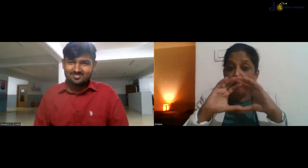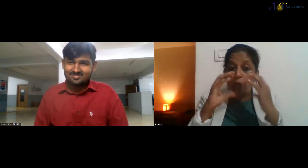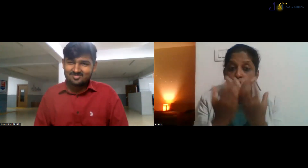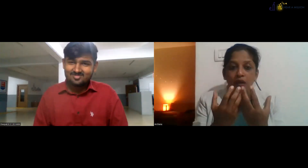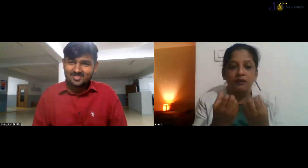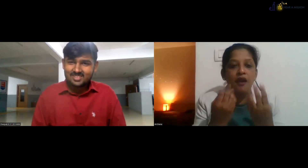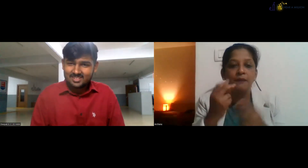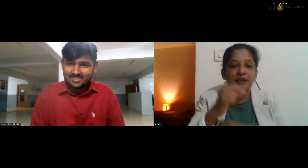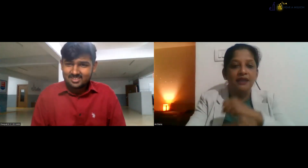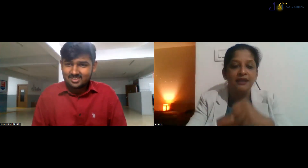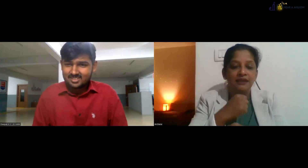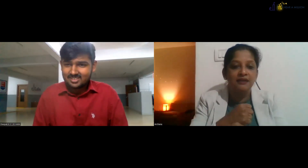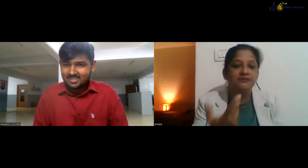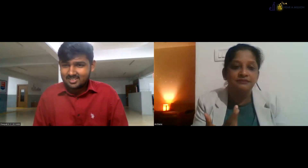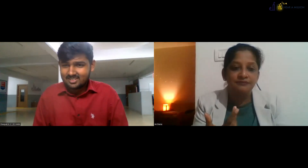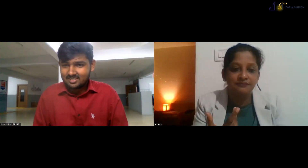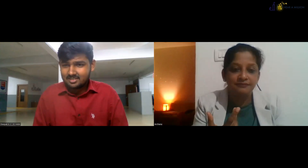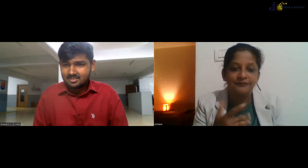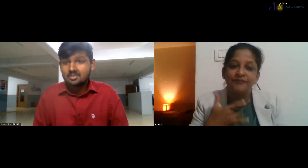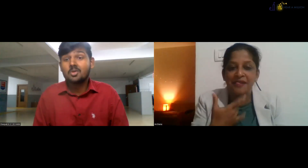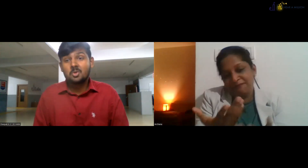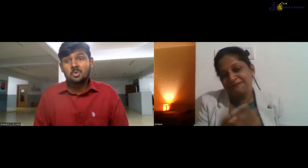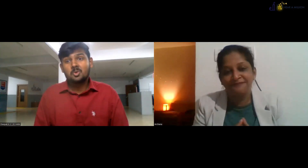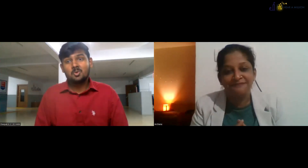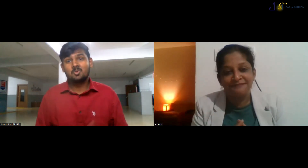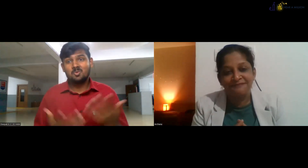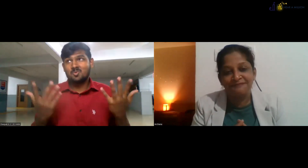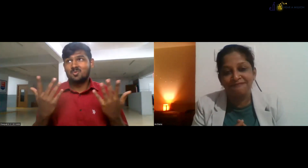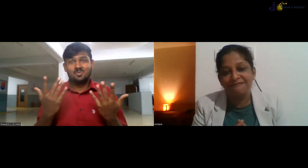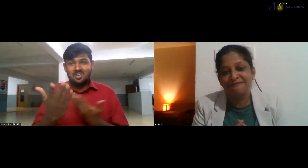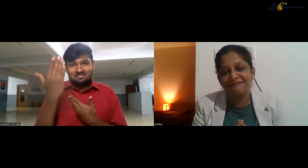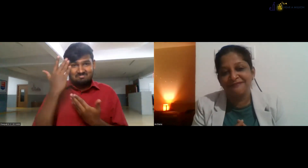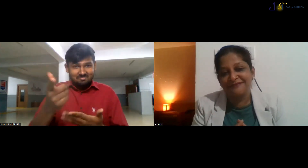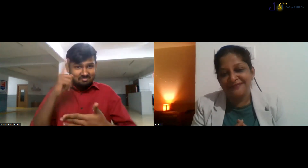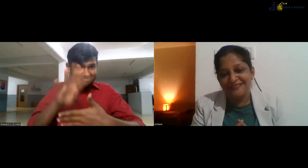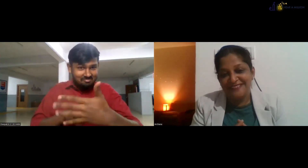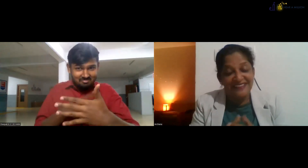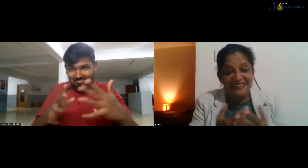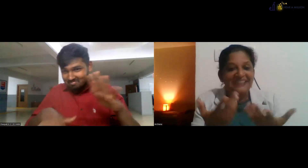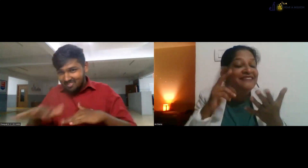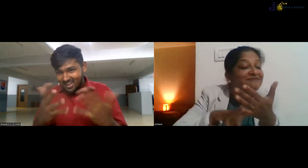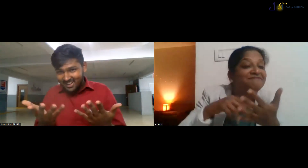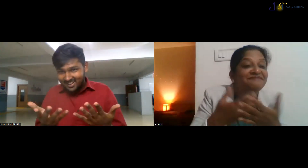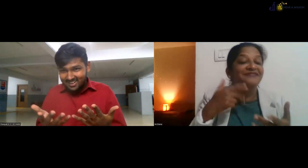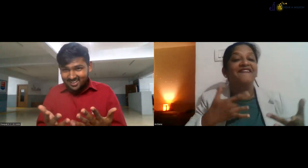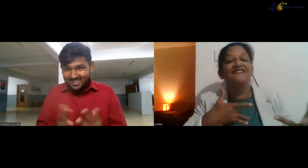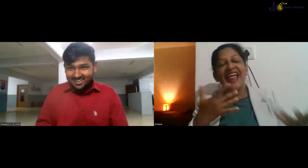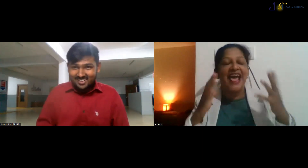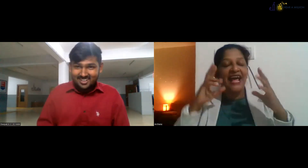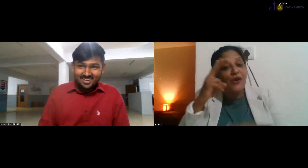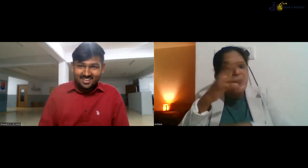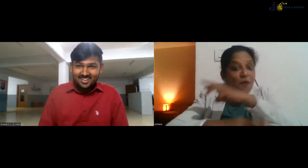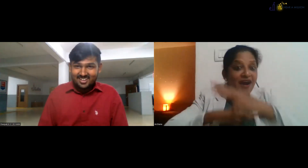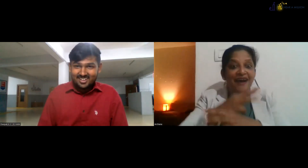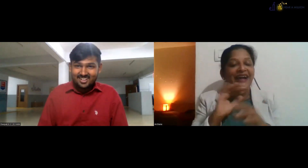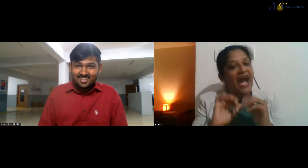through bike only, yes, maybe around the world, maybe that. I don't know that how much time it will take.